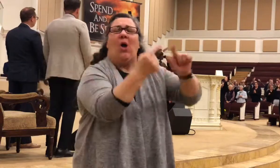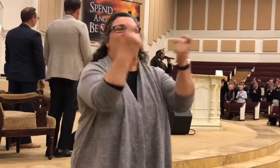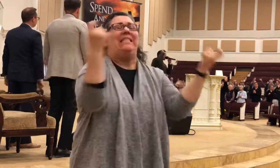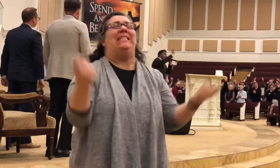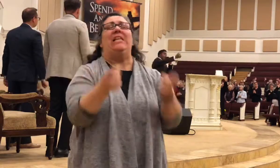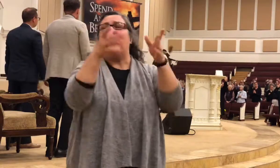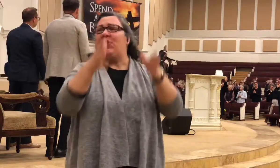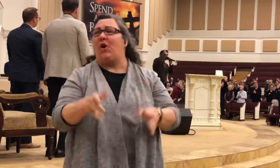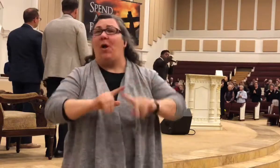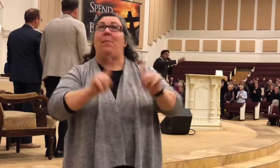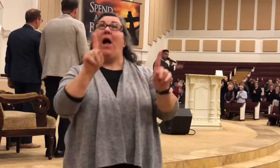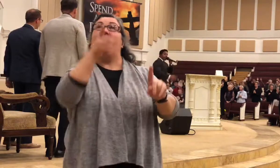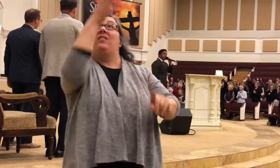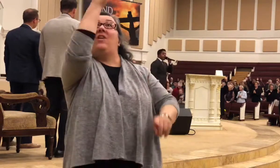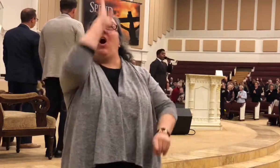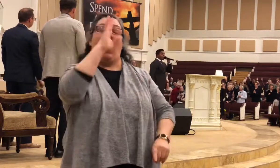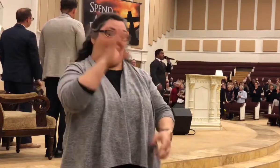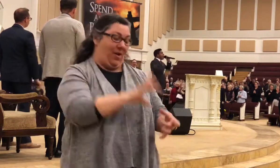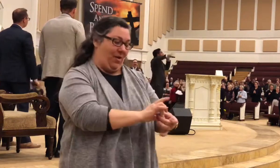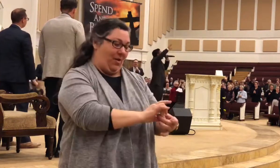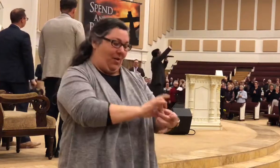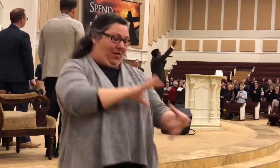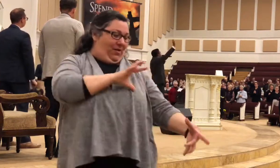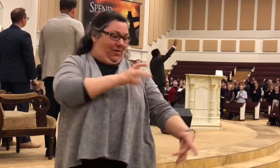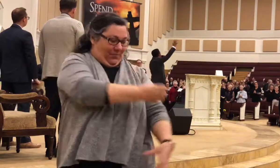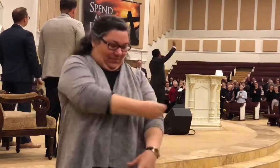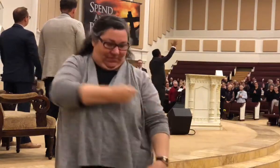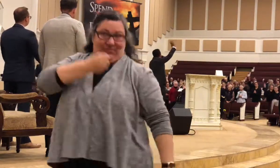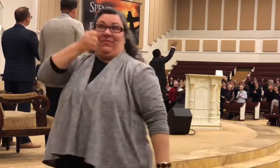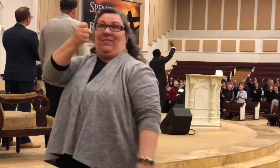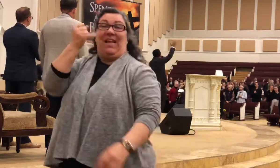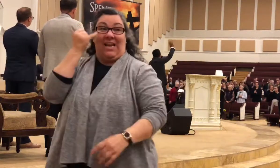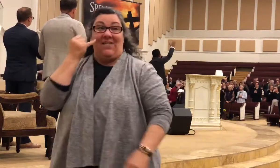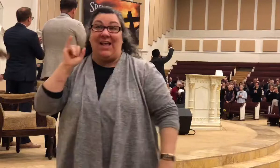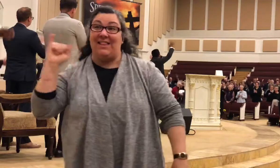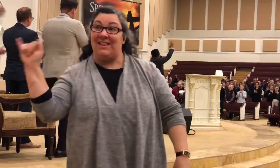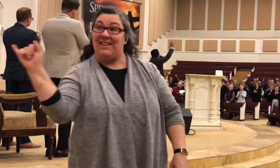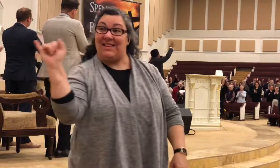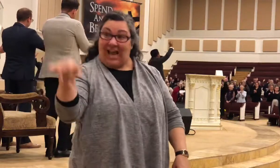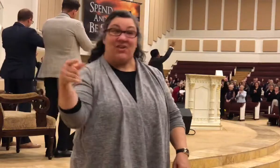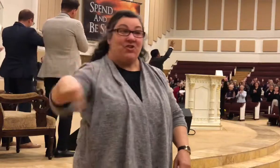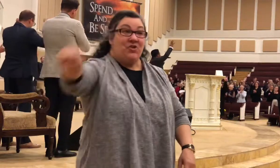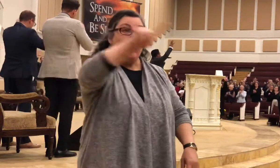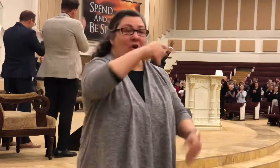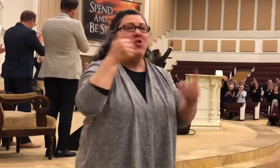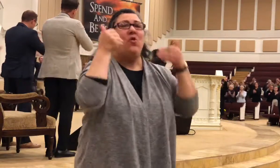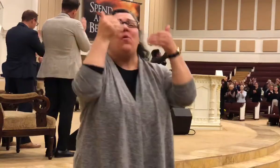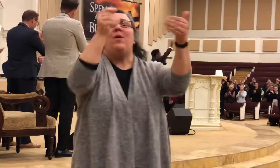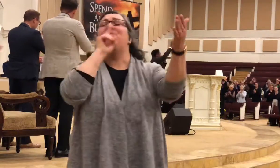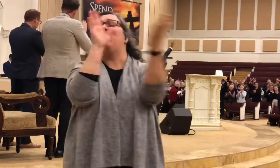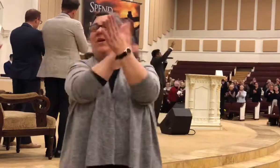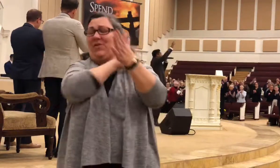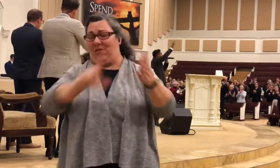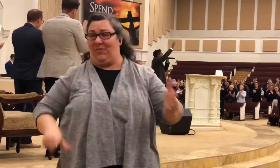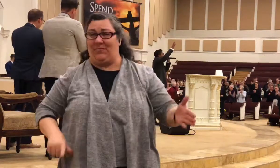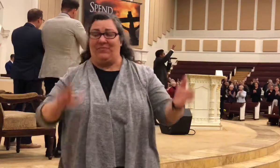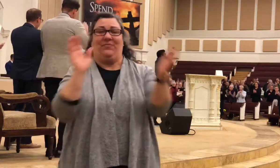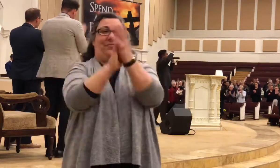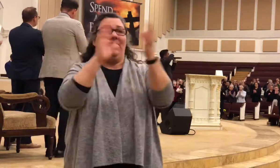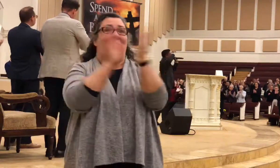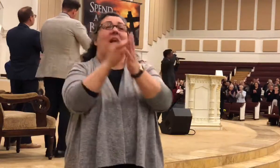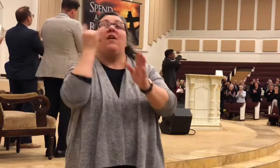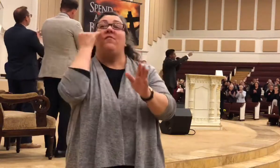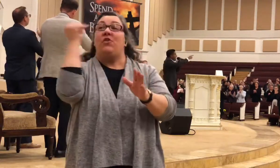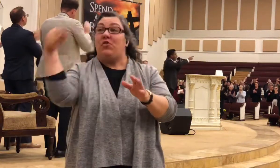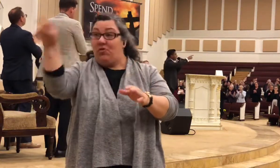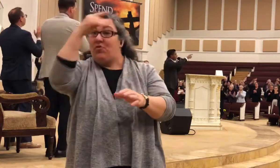day, but God has set us free here today. If that's you, would you give the Lord a round of applause? Would you worship? Come on, if you know